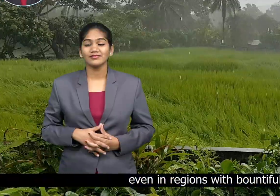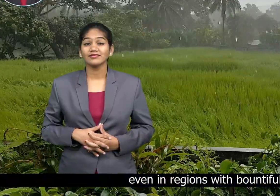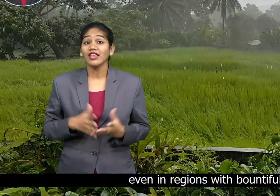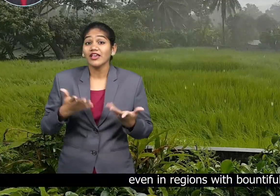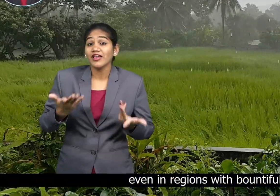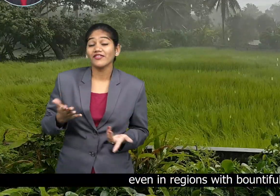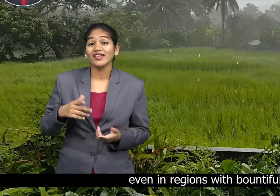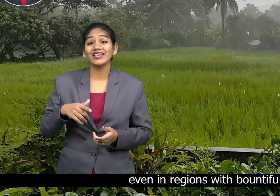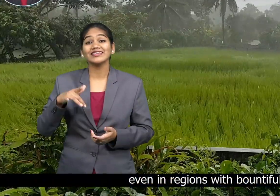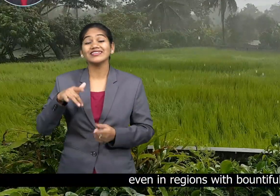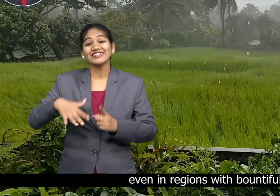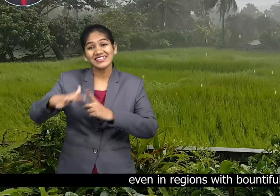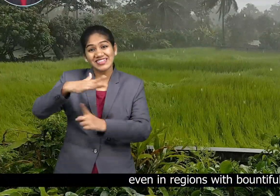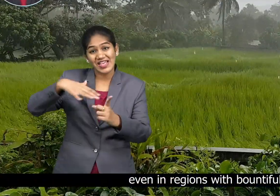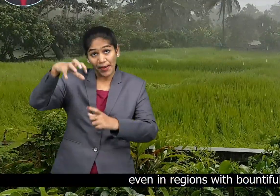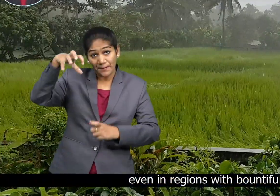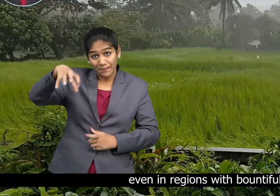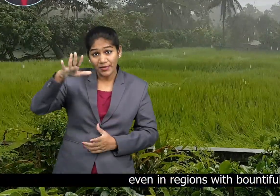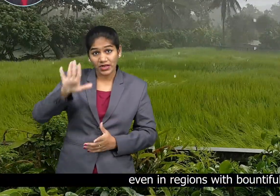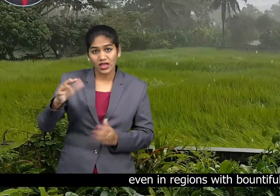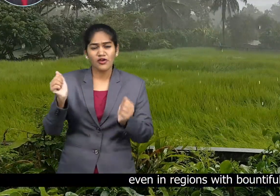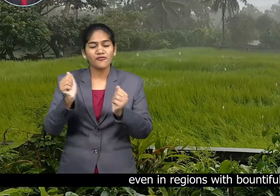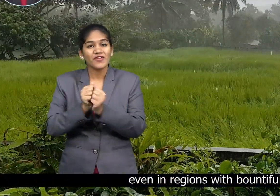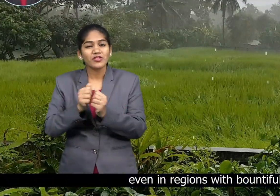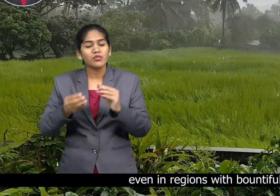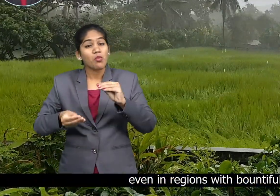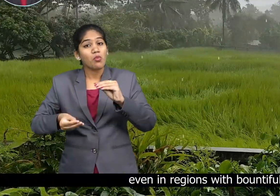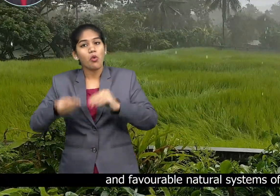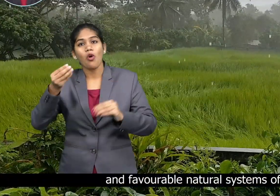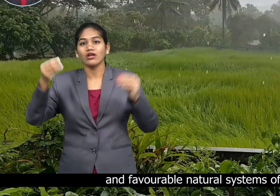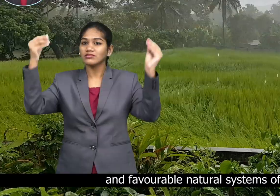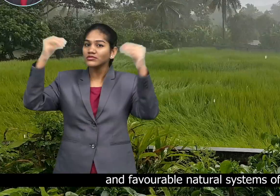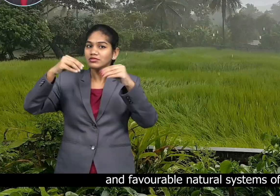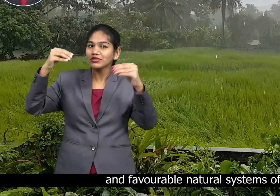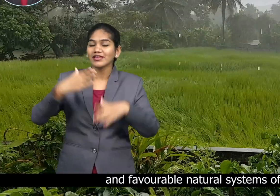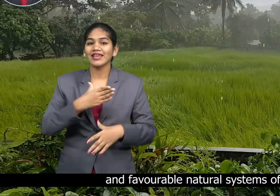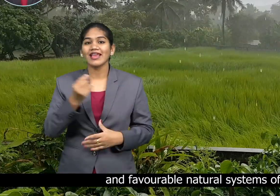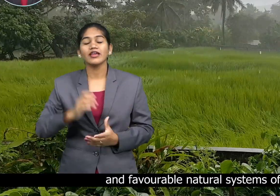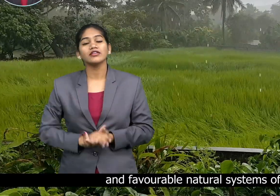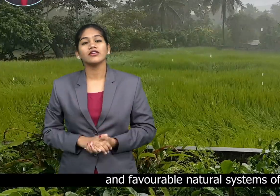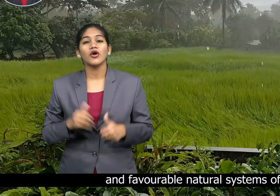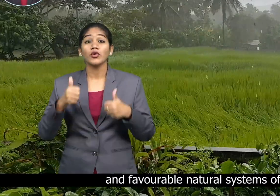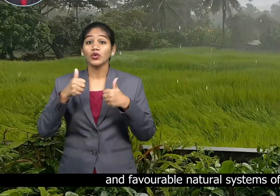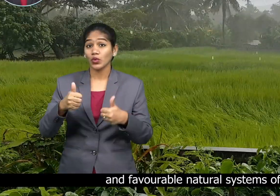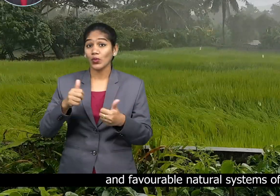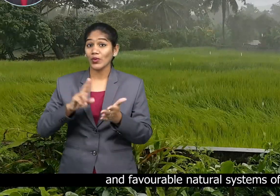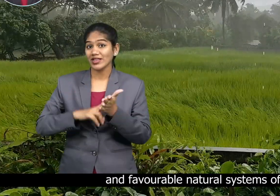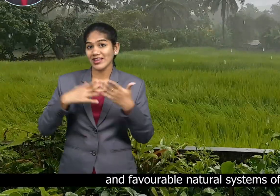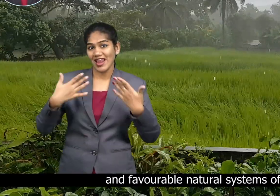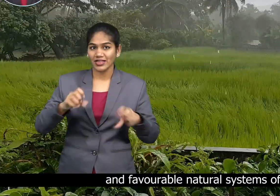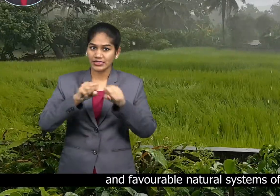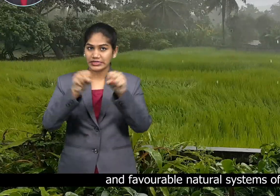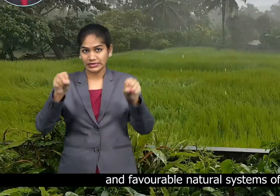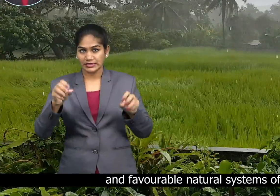Even in regions with bountiful rains and favorable natural systems of